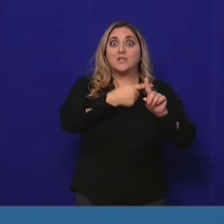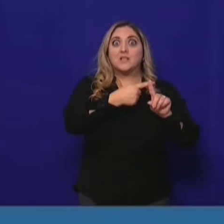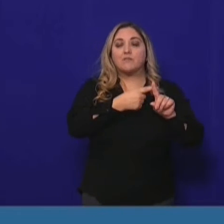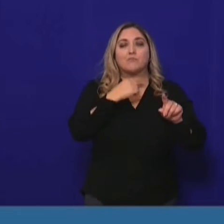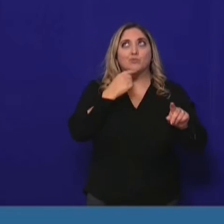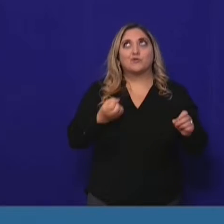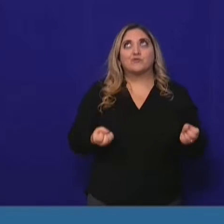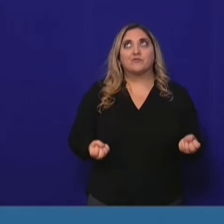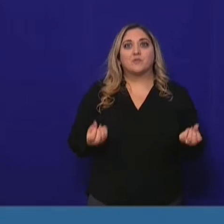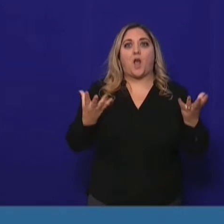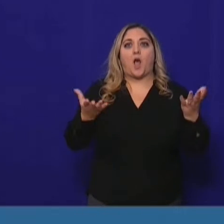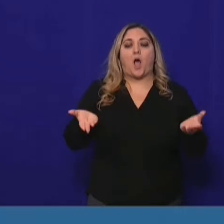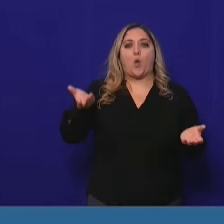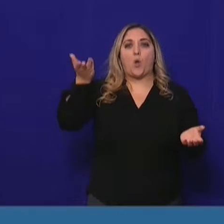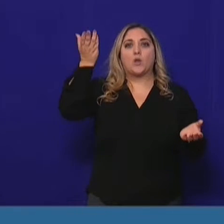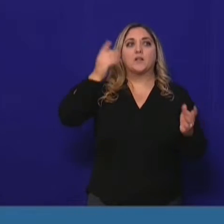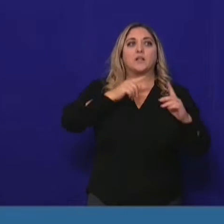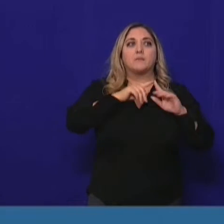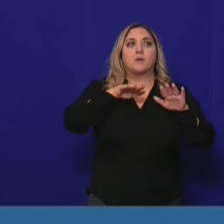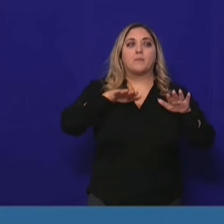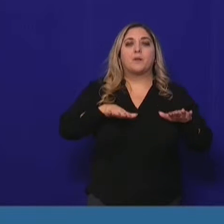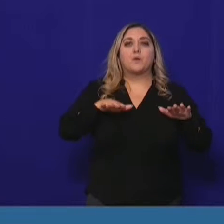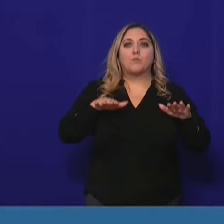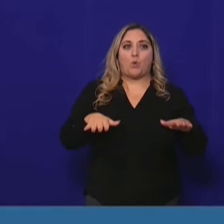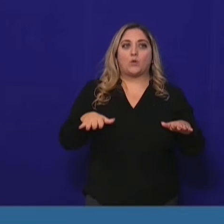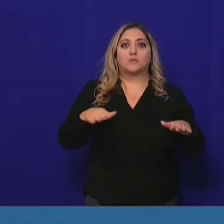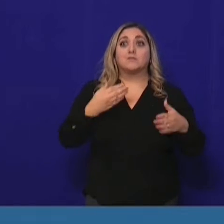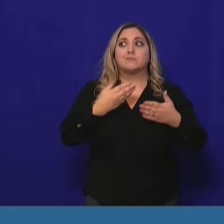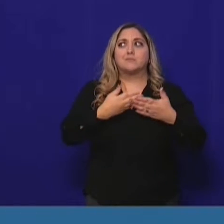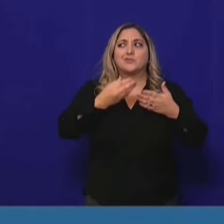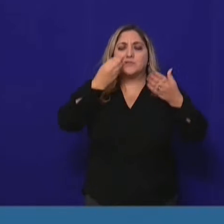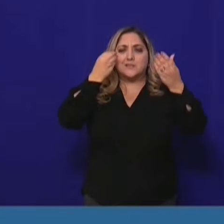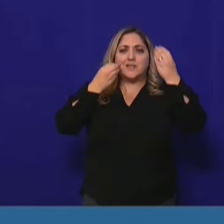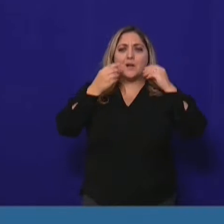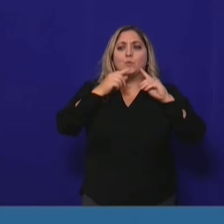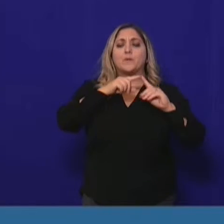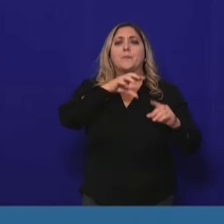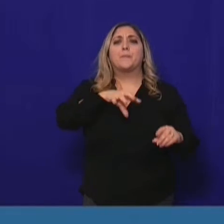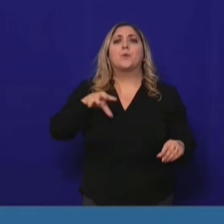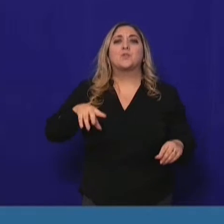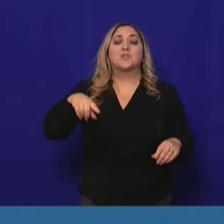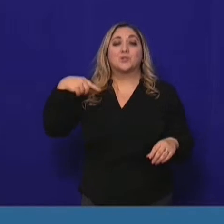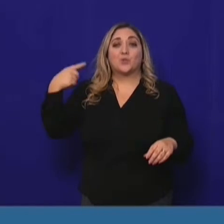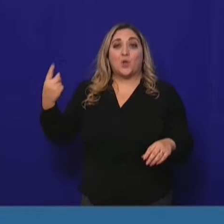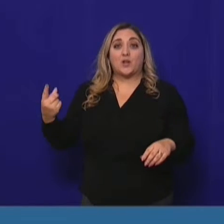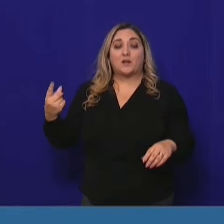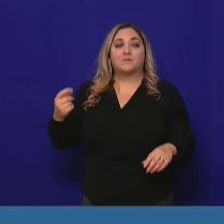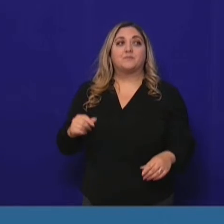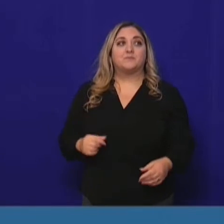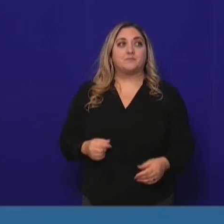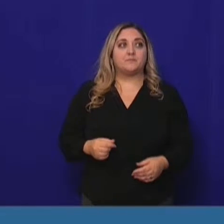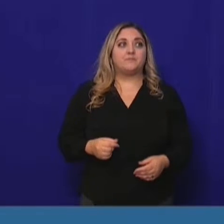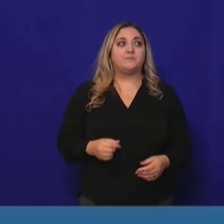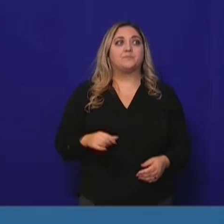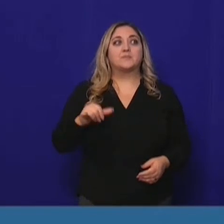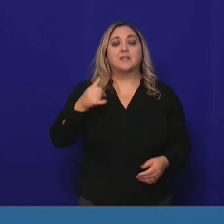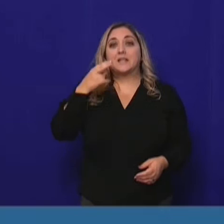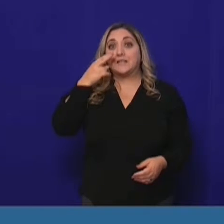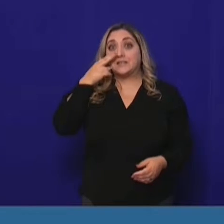jkun baxx għaliex nitalmu ħafna anka minn x'iko qed jiġri f'pajjiżi oħrajn. Infatti jekk propju tħarsu lejn